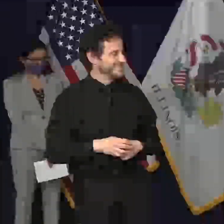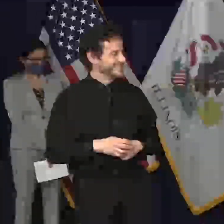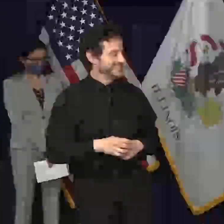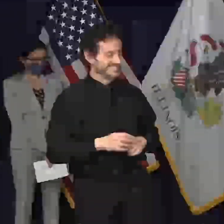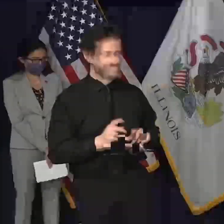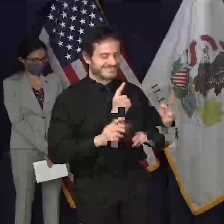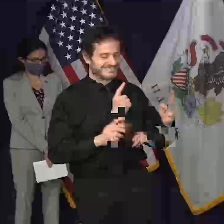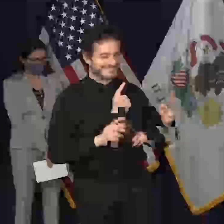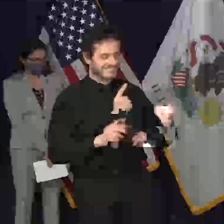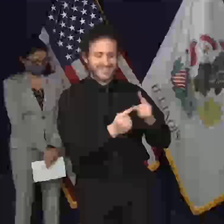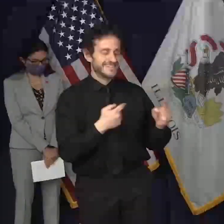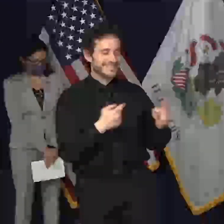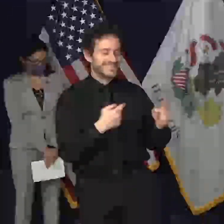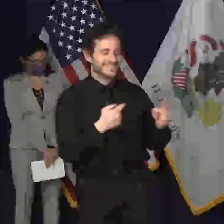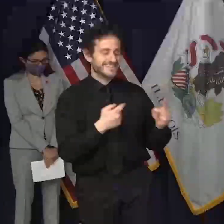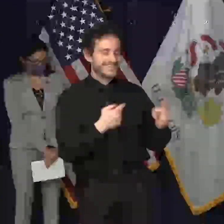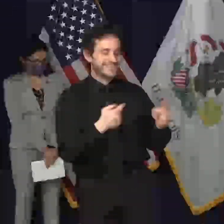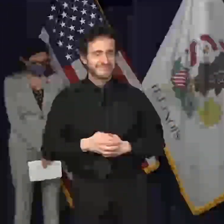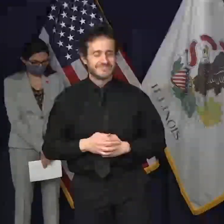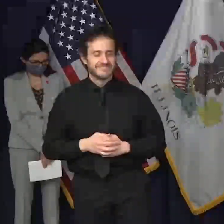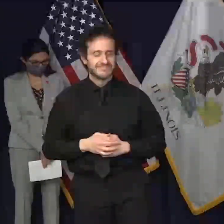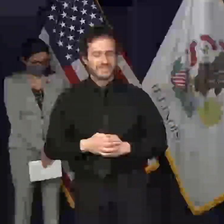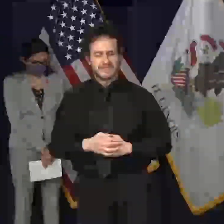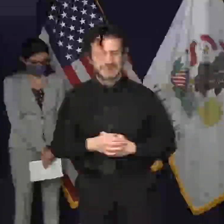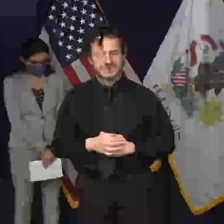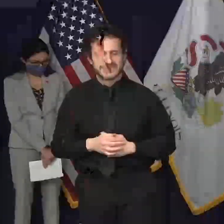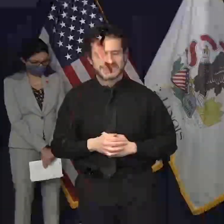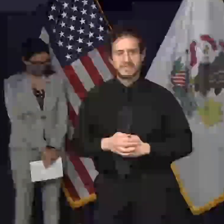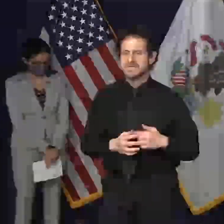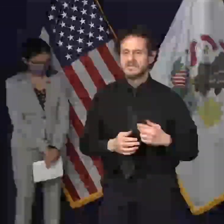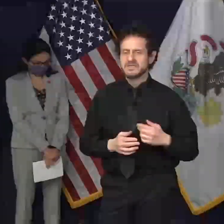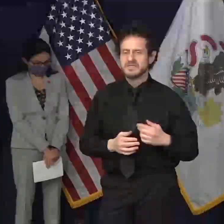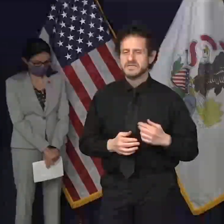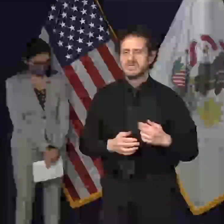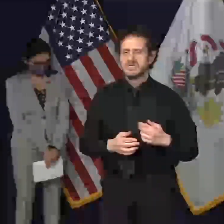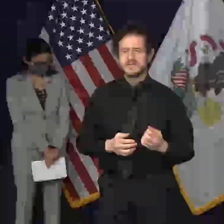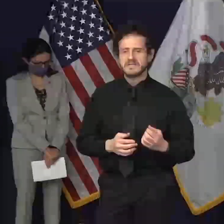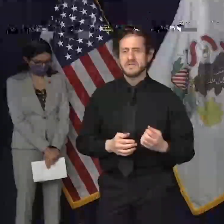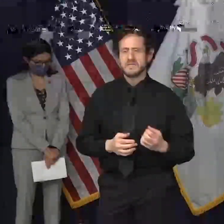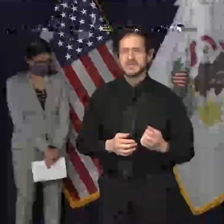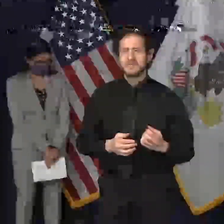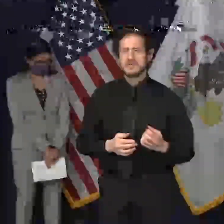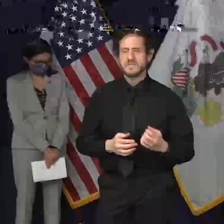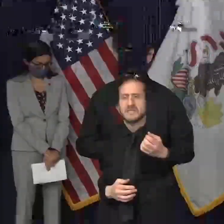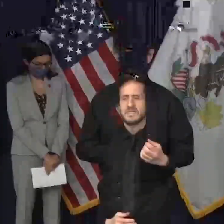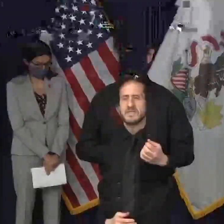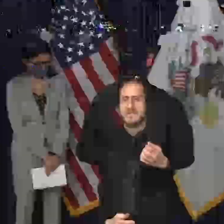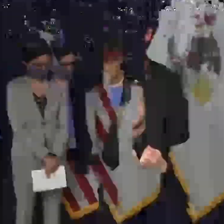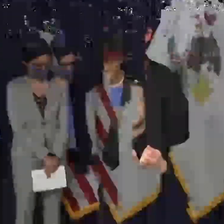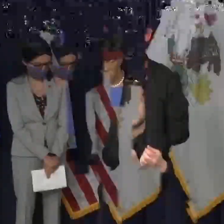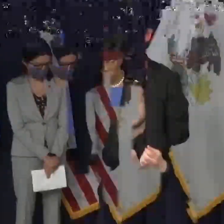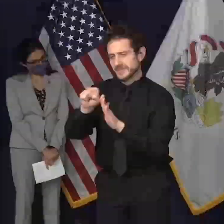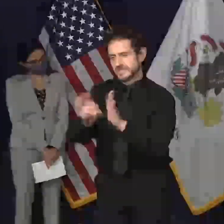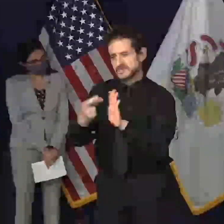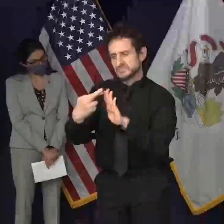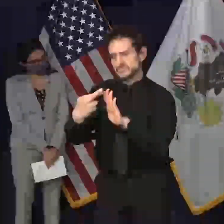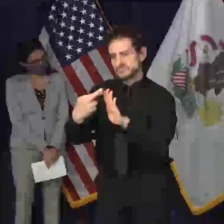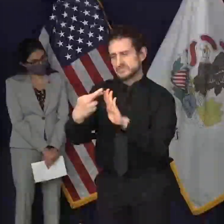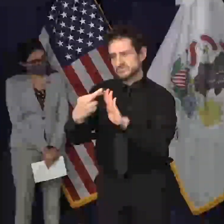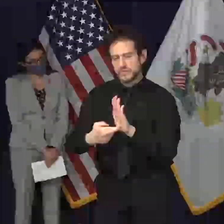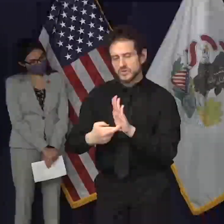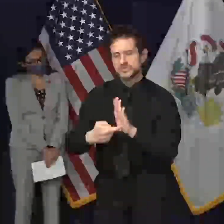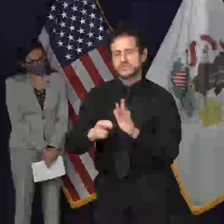microphone. What percent of nursing homes are in compliance with the state regulations, their preparedness for a viral